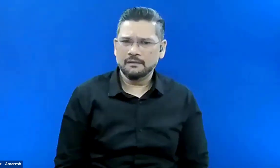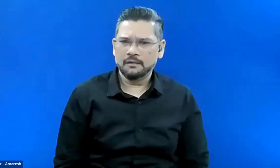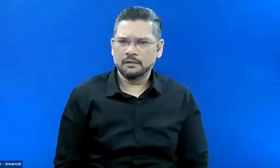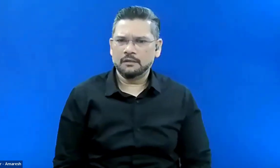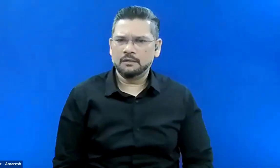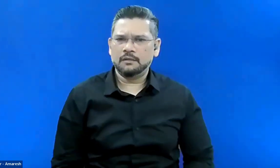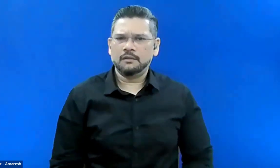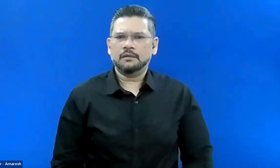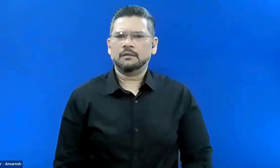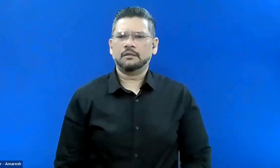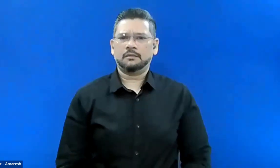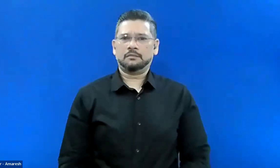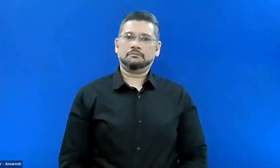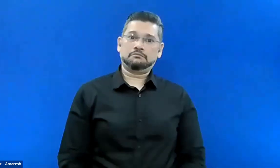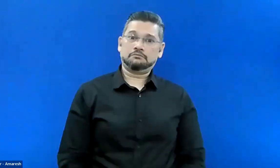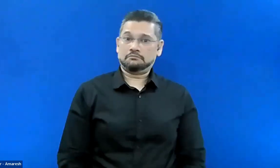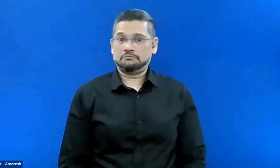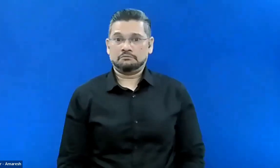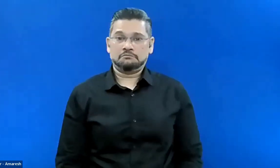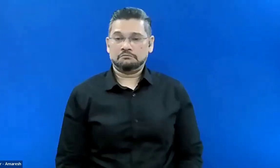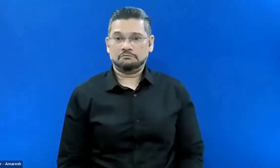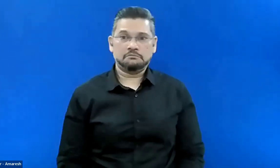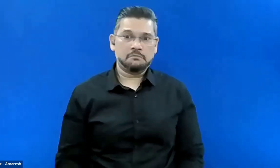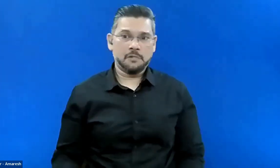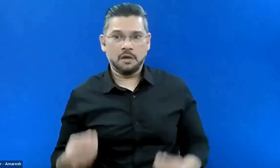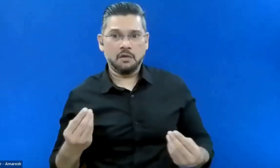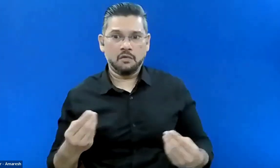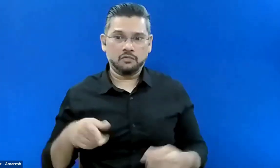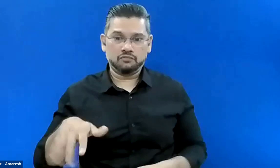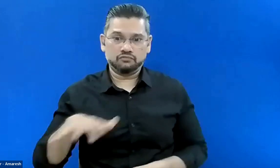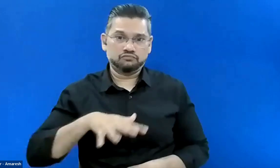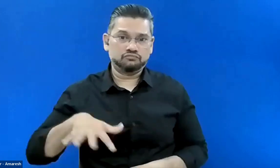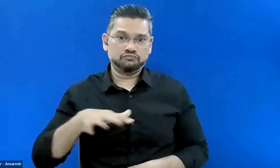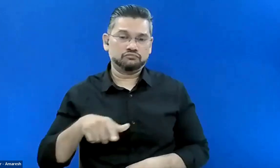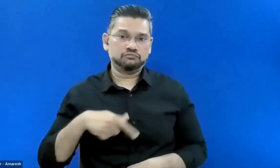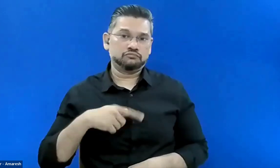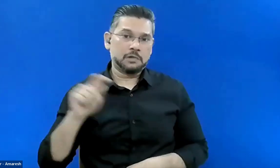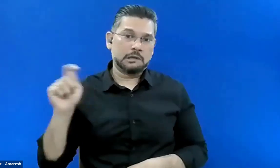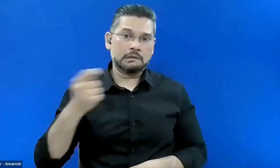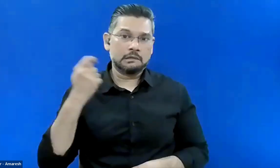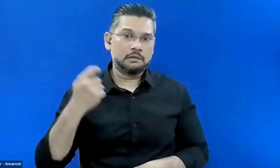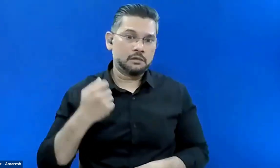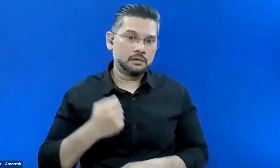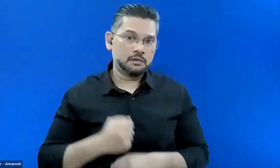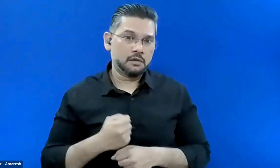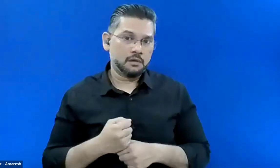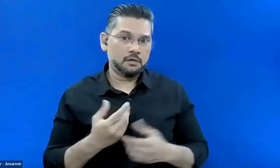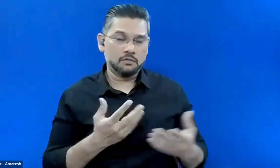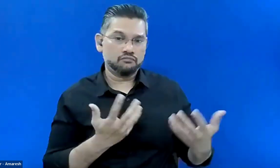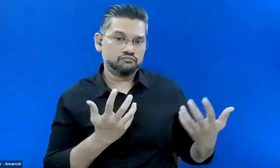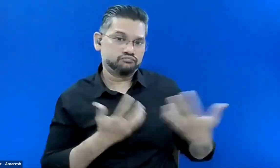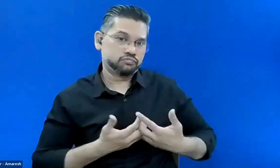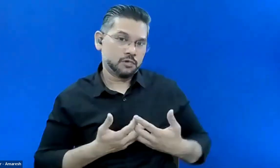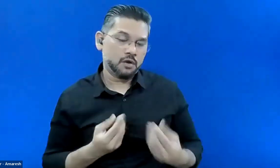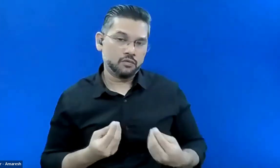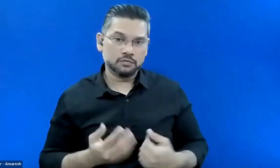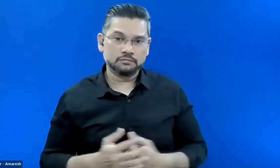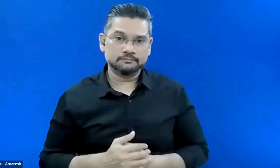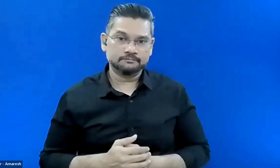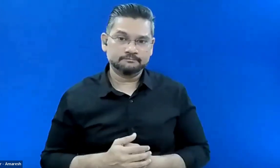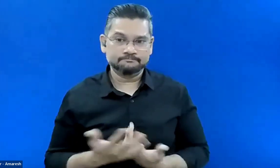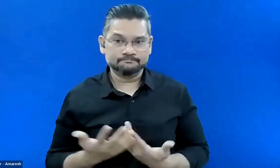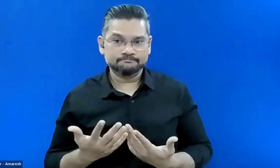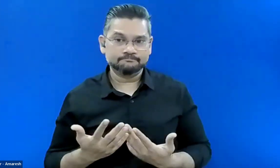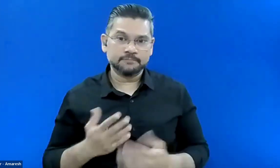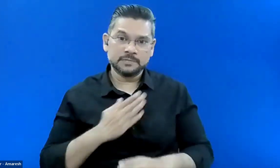context. How does it work for people in Kenya? Or how does it work for people in Zambia? How does it work